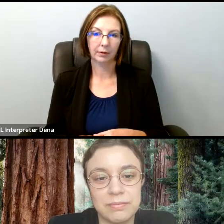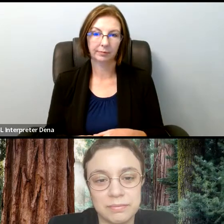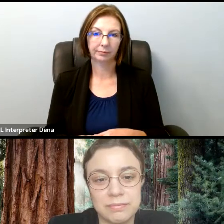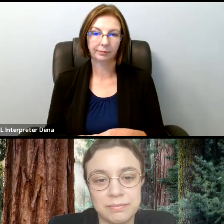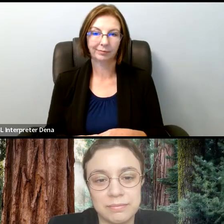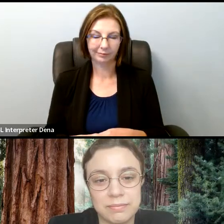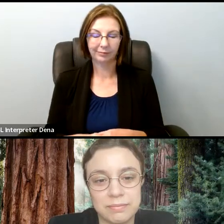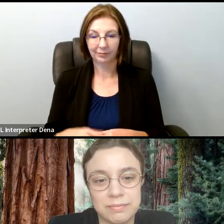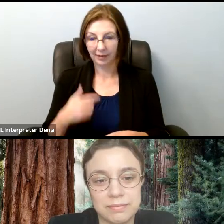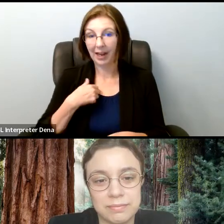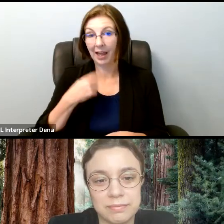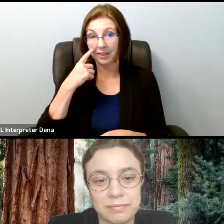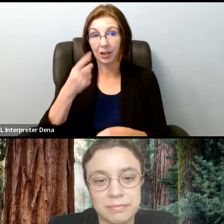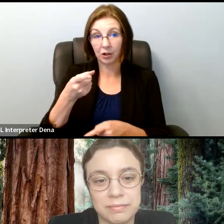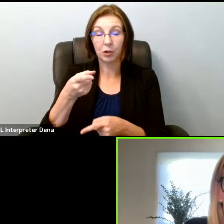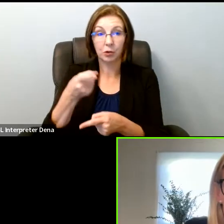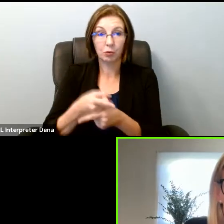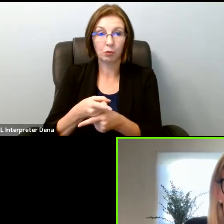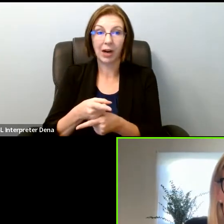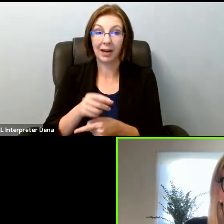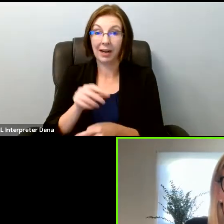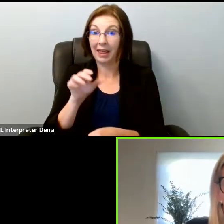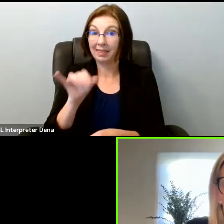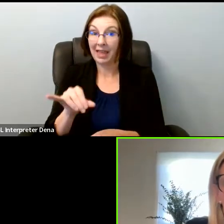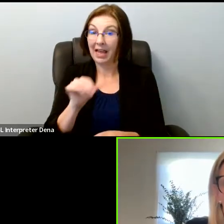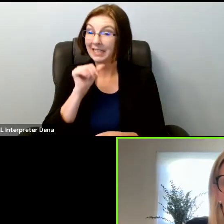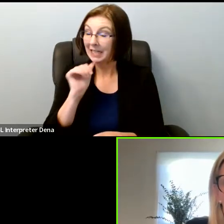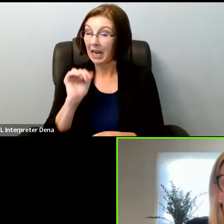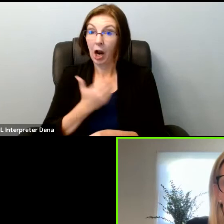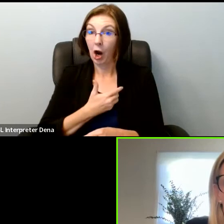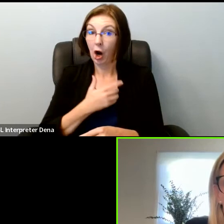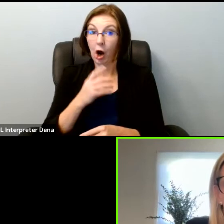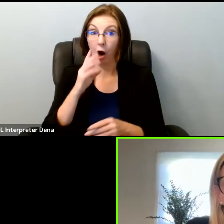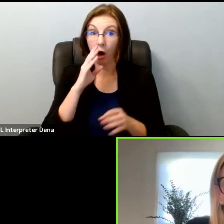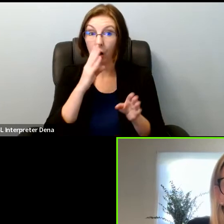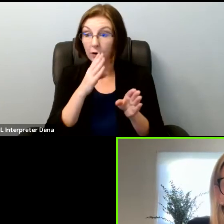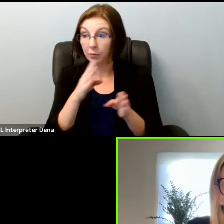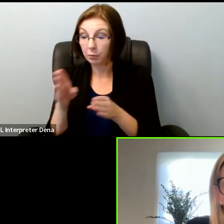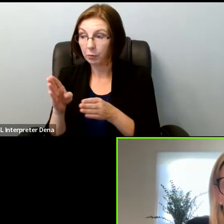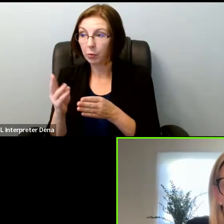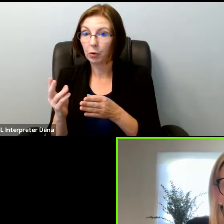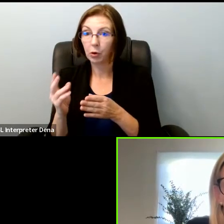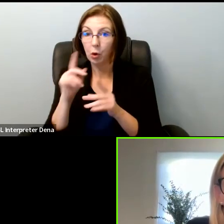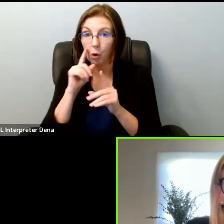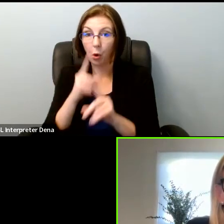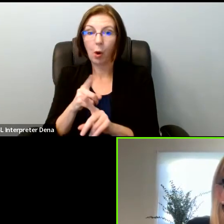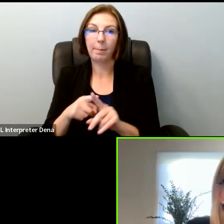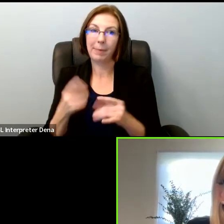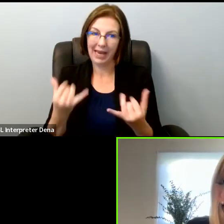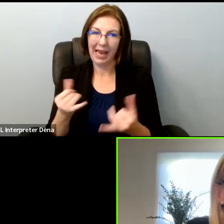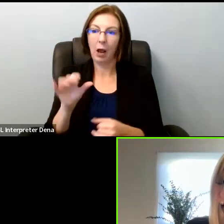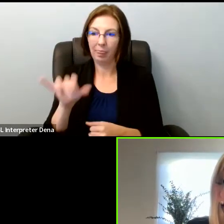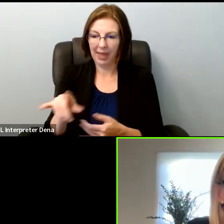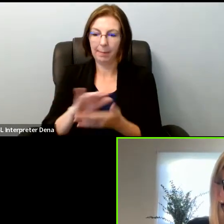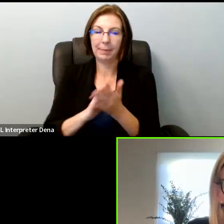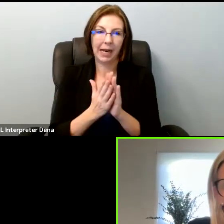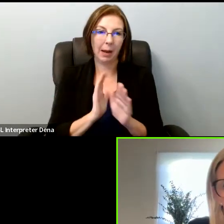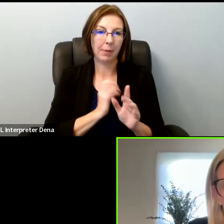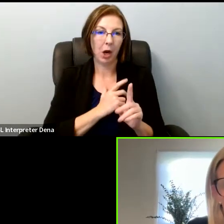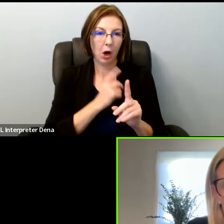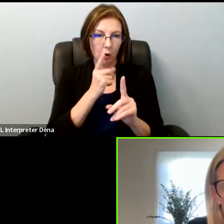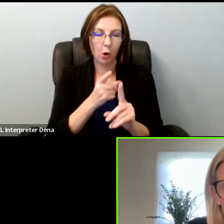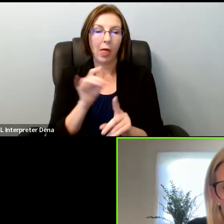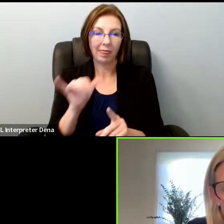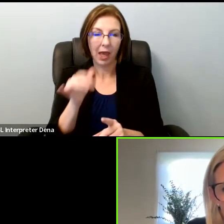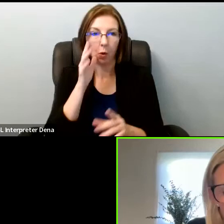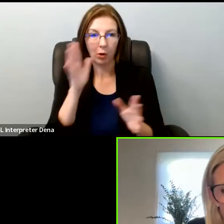right that wasn't our primary focus, but now has become a really important one, because I do think it does drive change. Yeah.